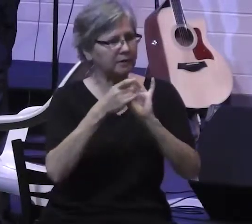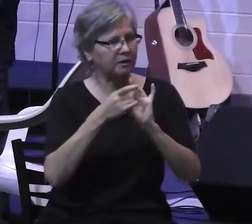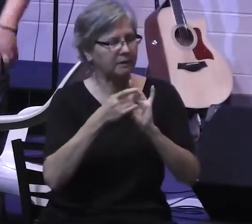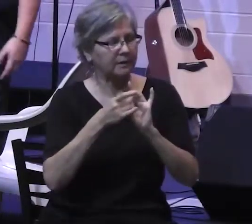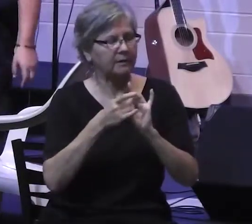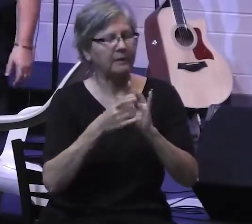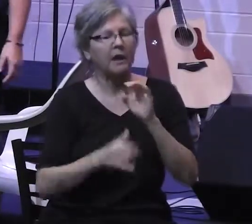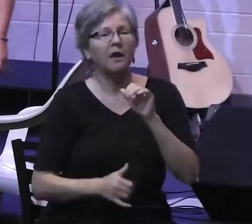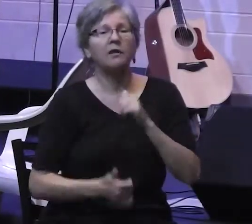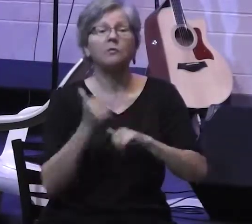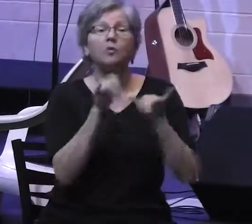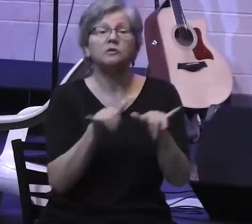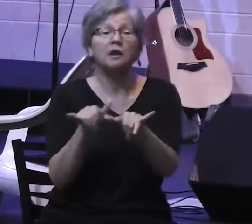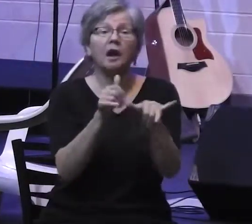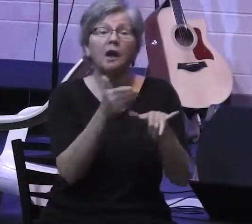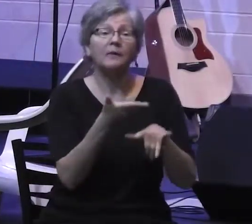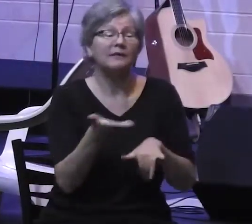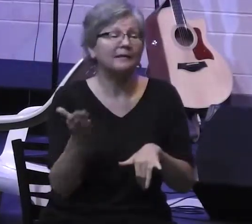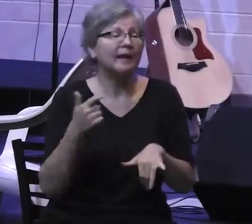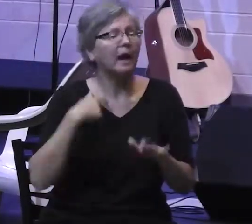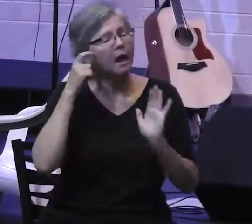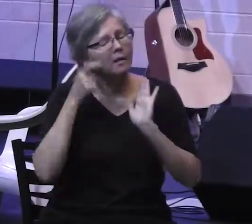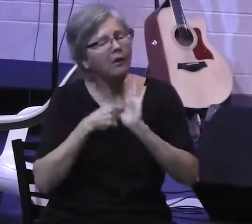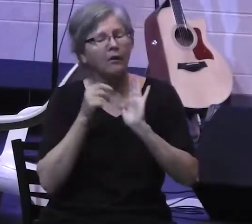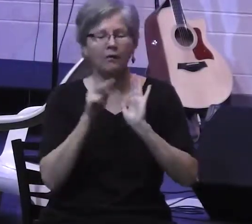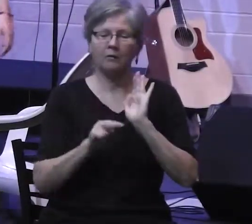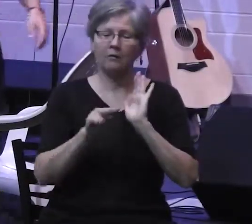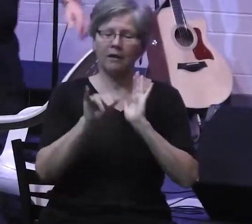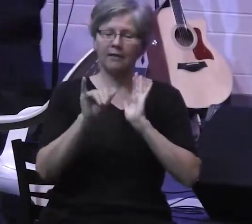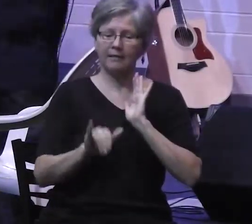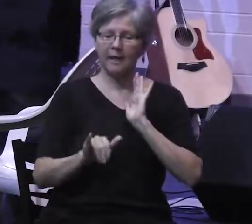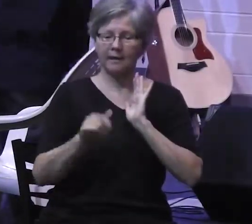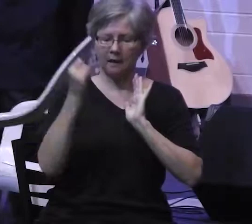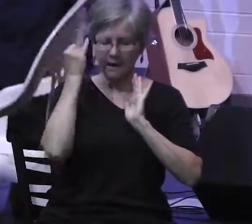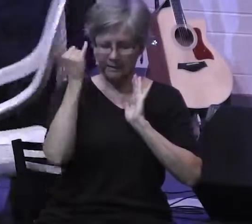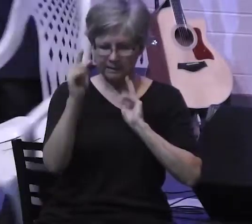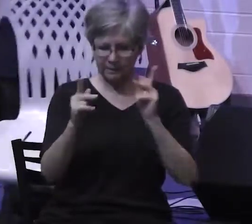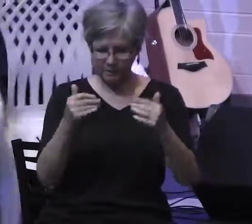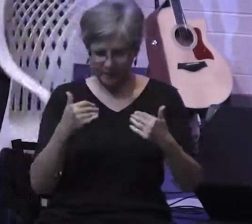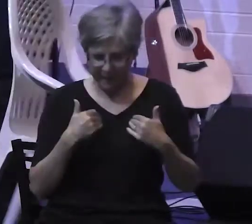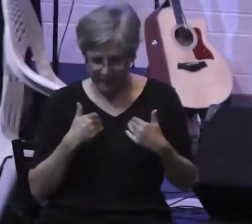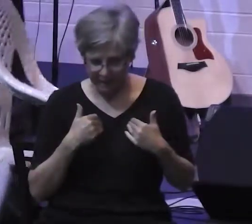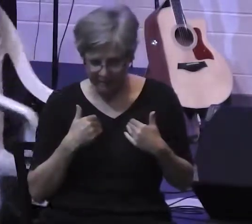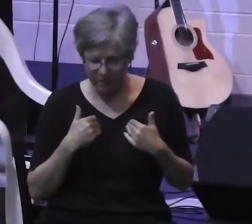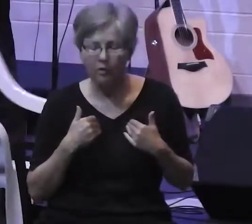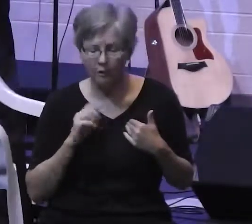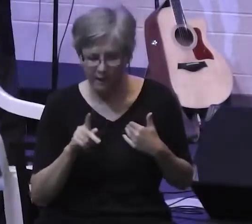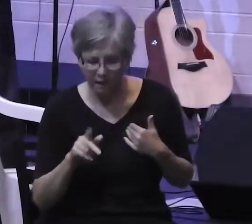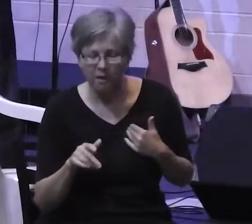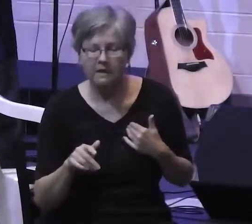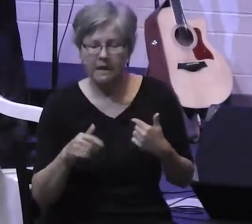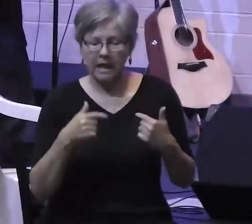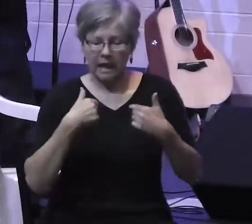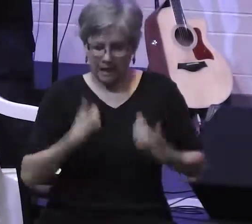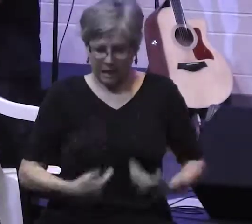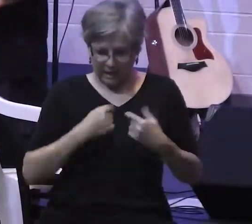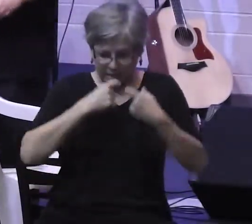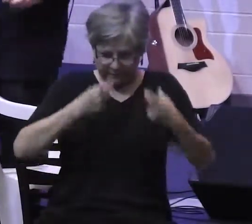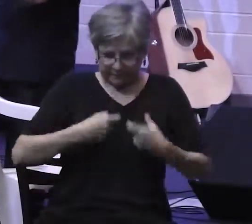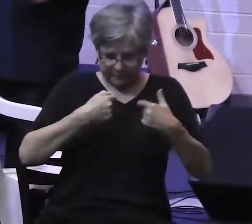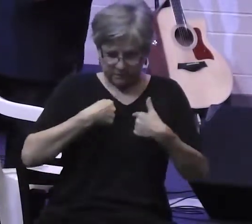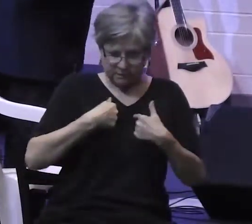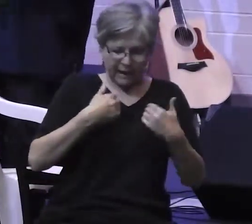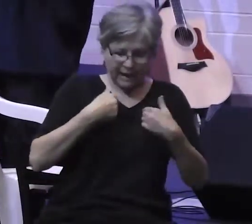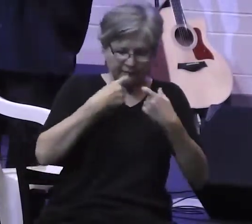run into, is this notion that because of sin, God can't look on us. And because we start